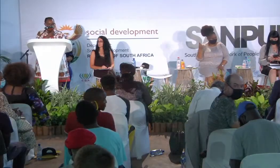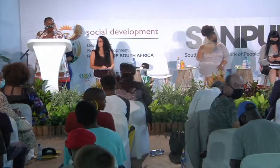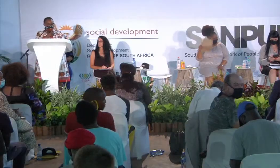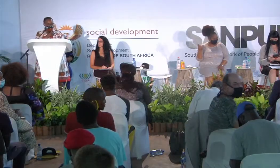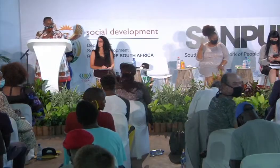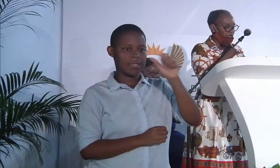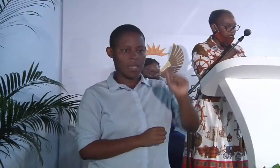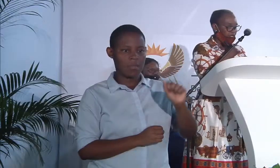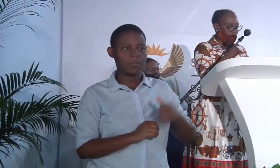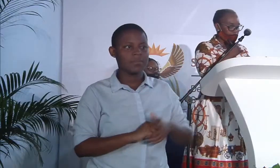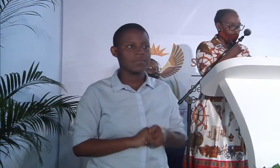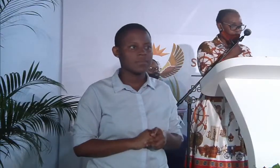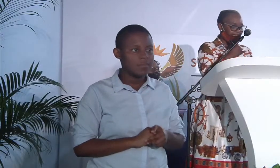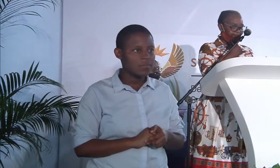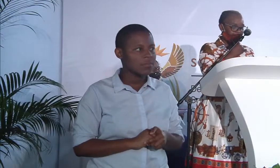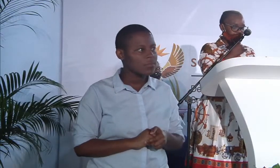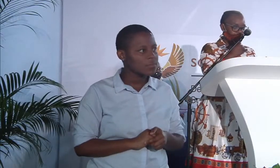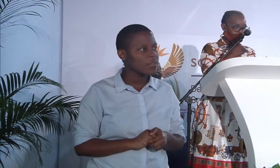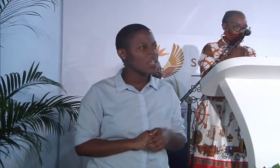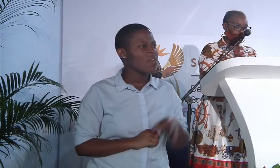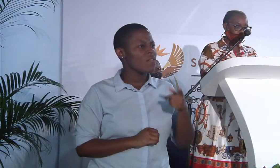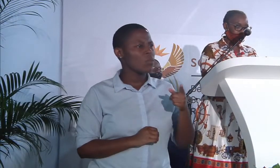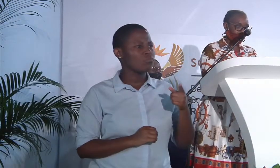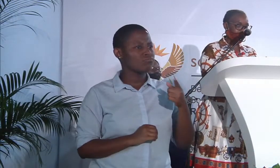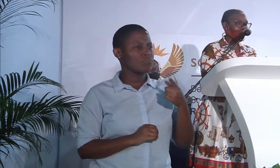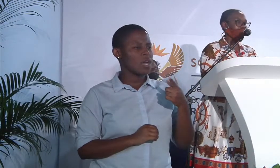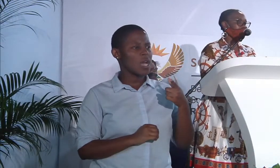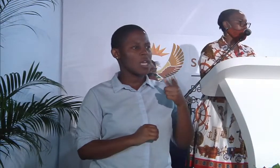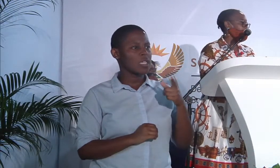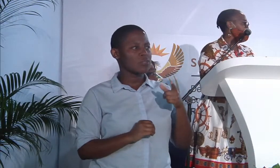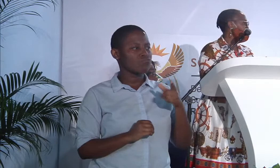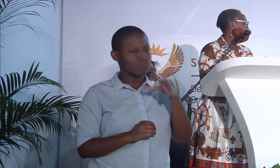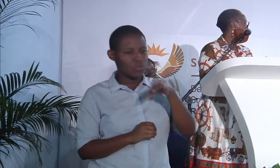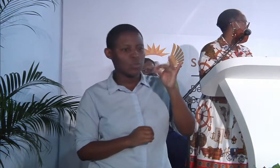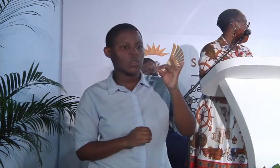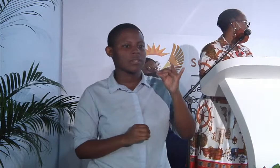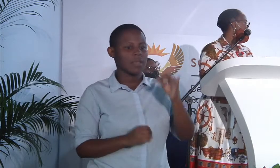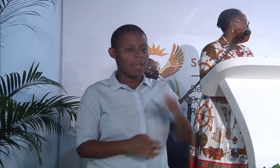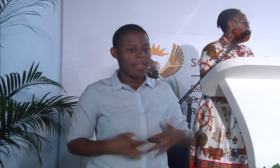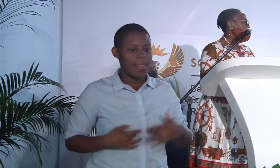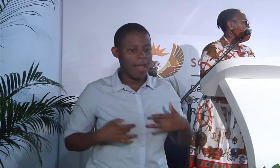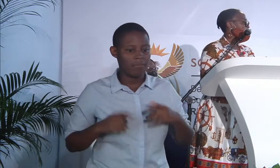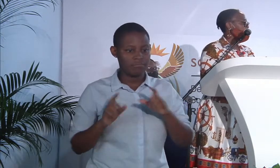Mr. Vernon Goss, Choose Life Specialist Recovery Center.